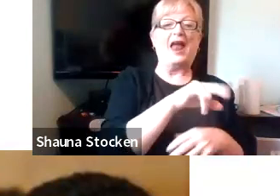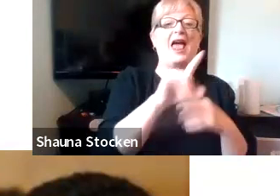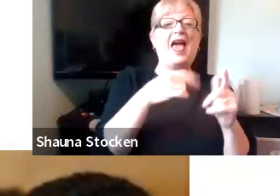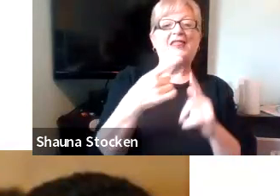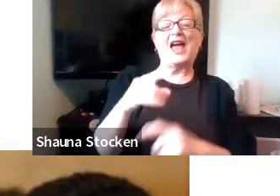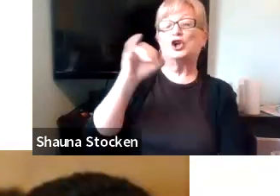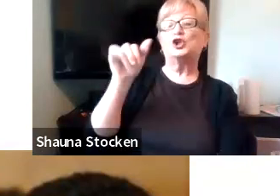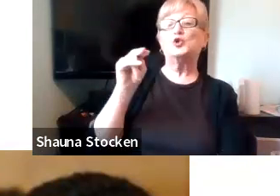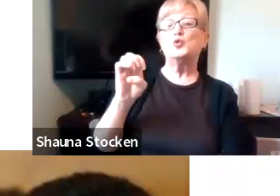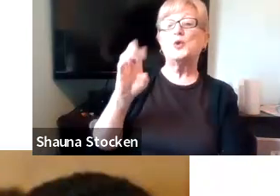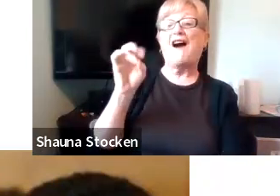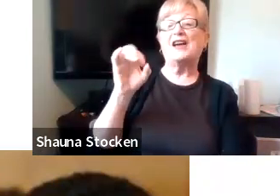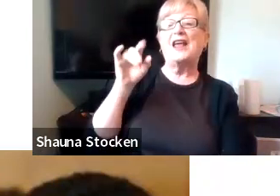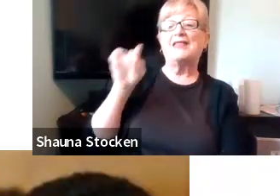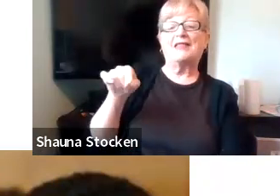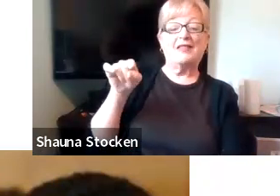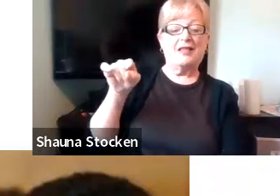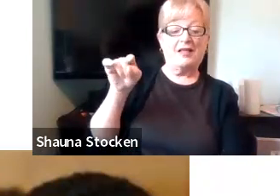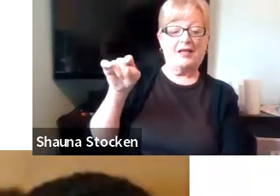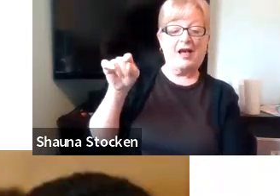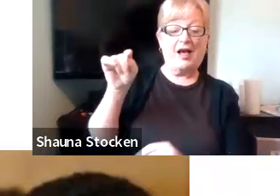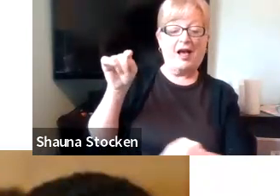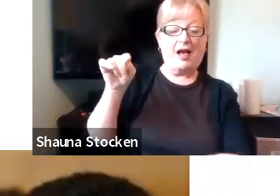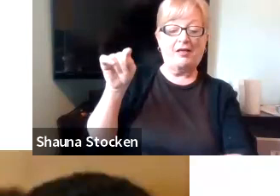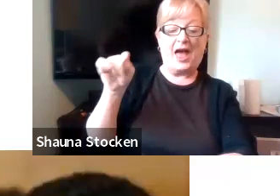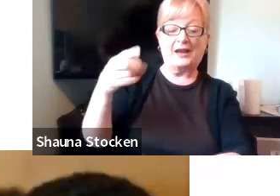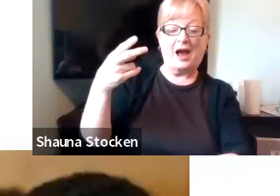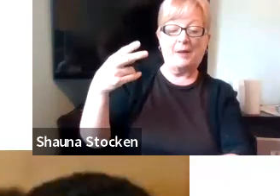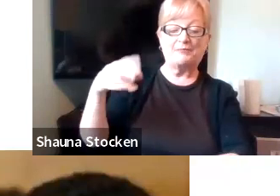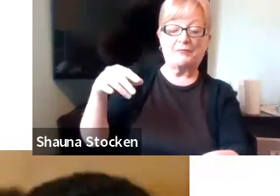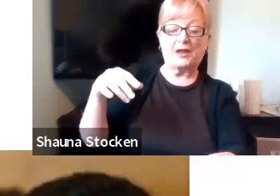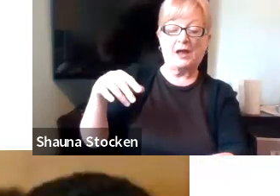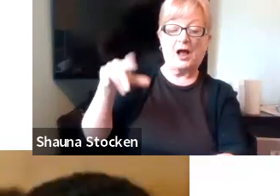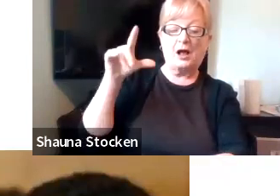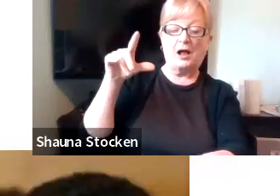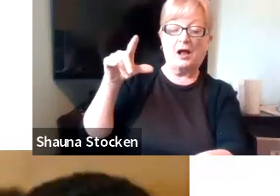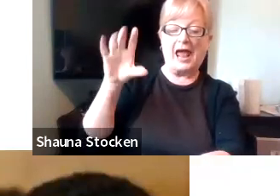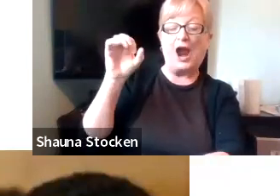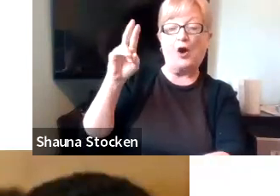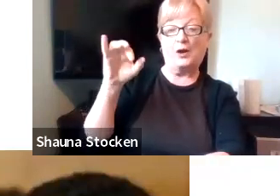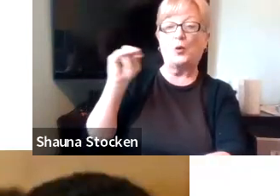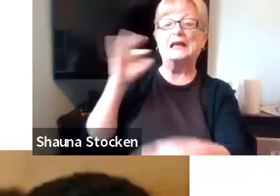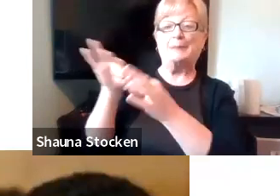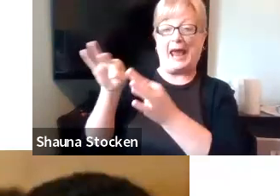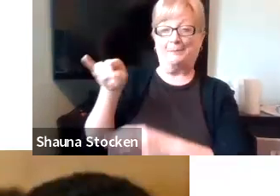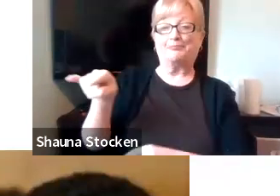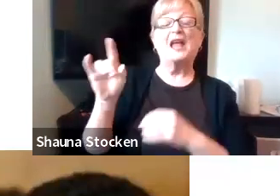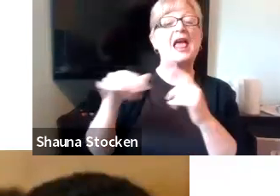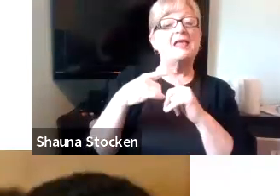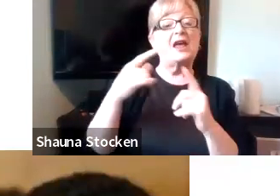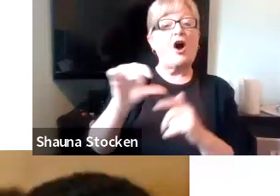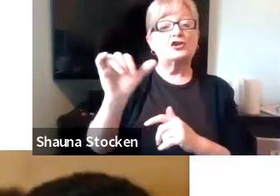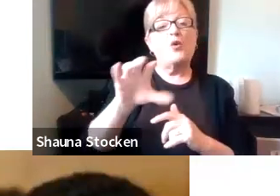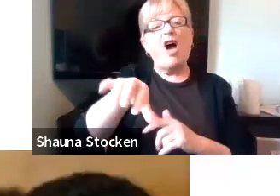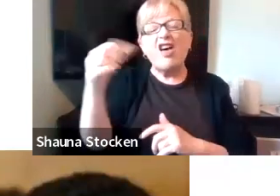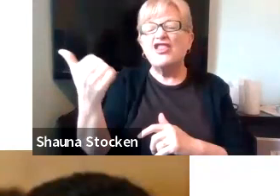be highlighting. We also, as I mentioned in the very beginning, will be going over other kitchen assistive technology that